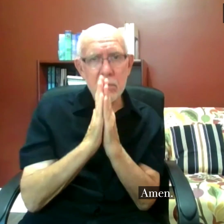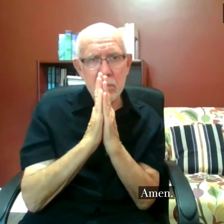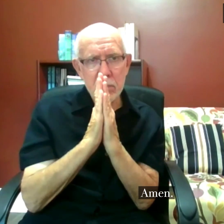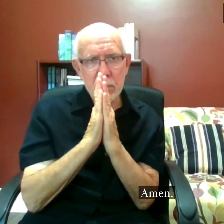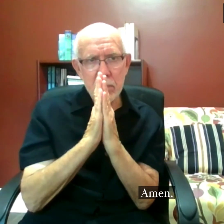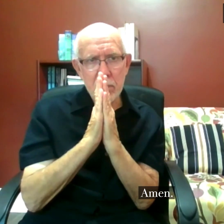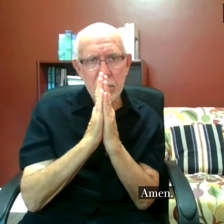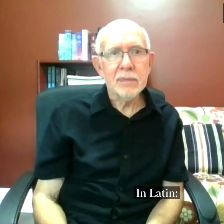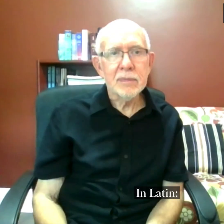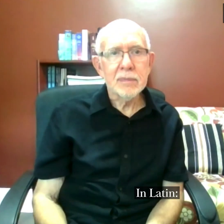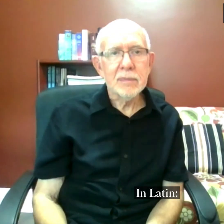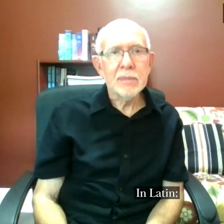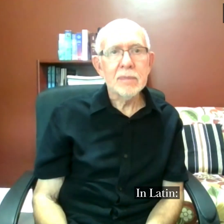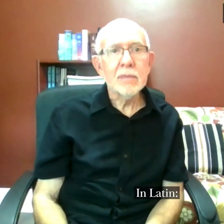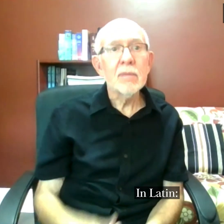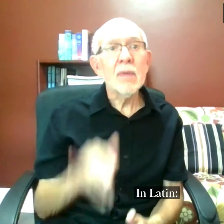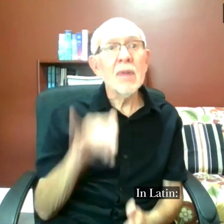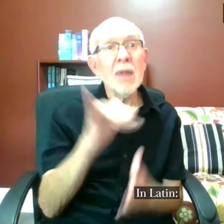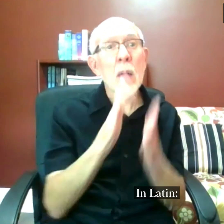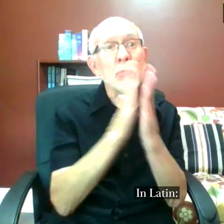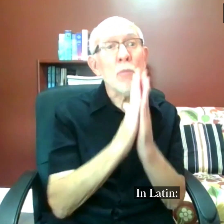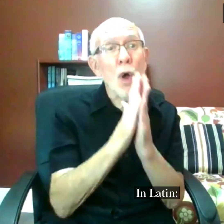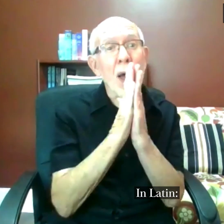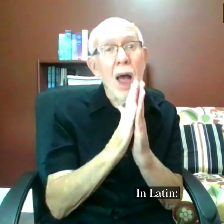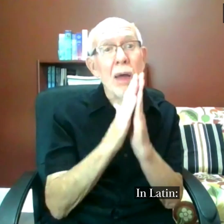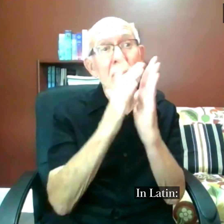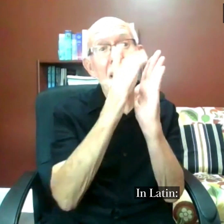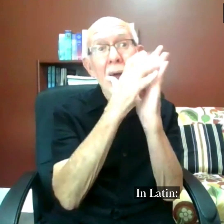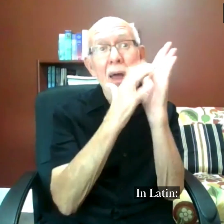Amen. In Latin,